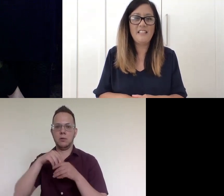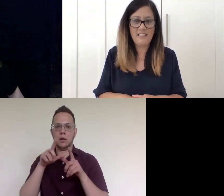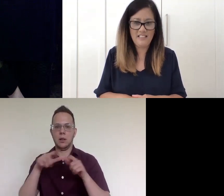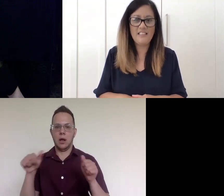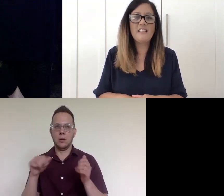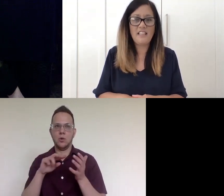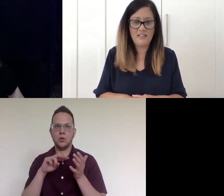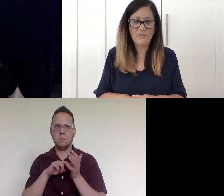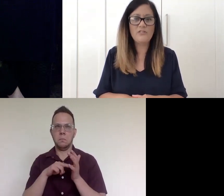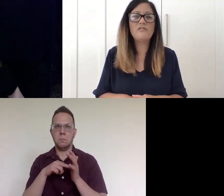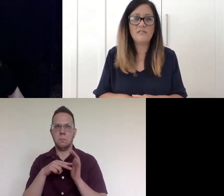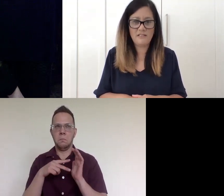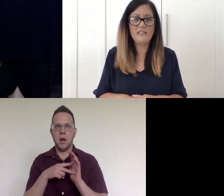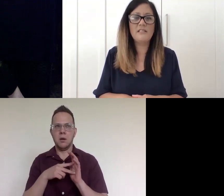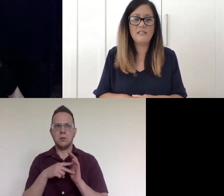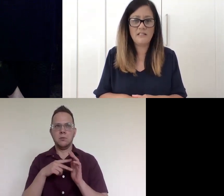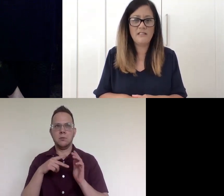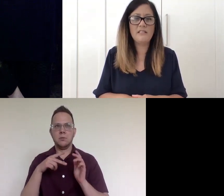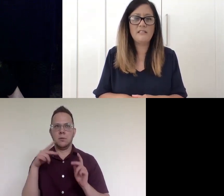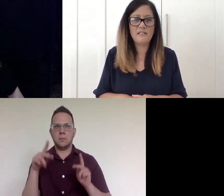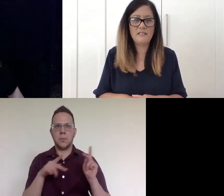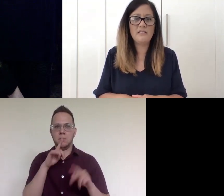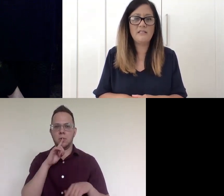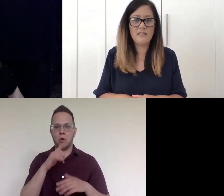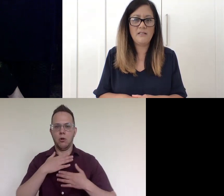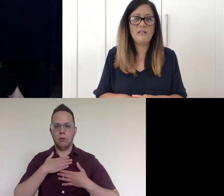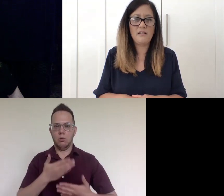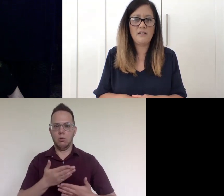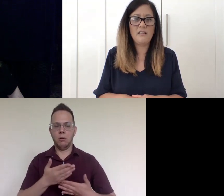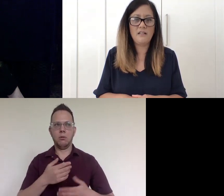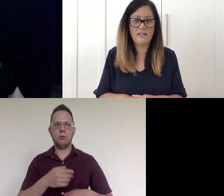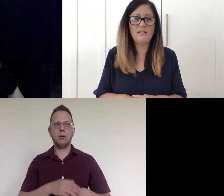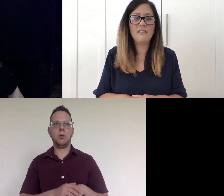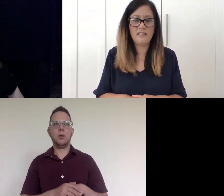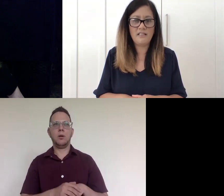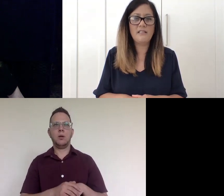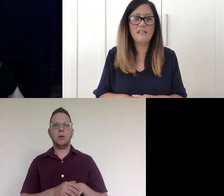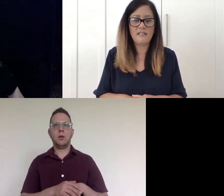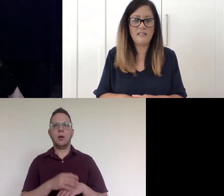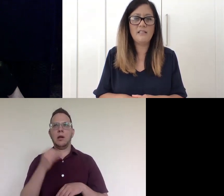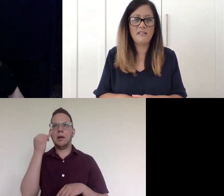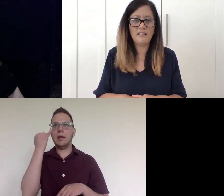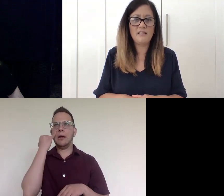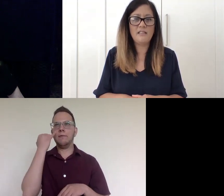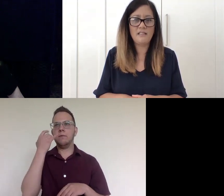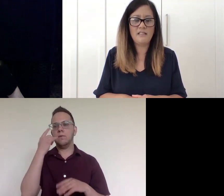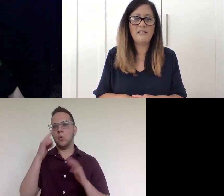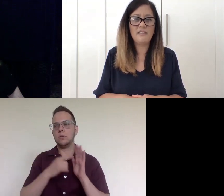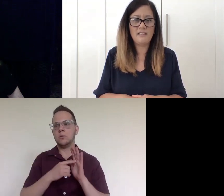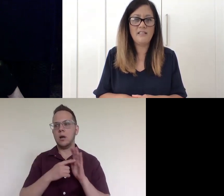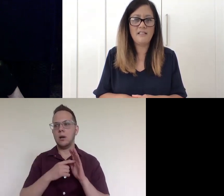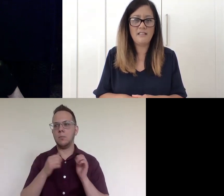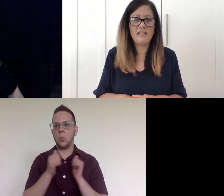It's disability-inclusive language, which means people are willing if people see that you're accepting accommodations.